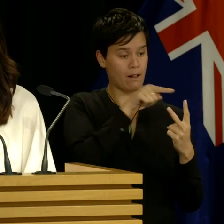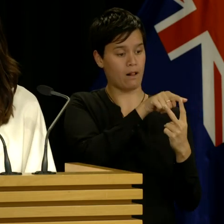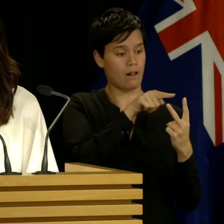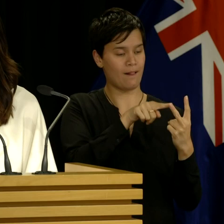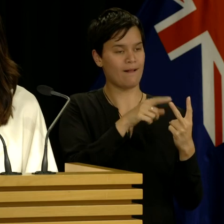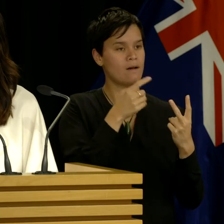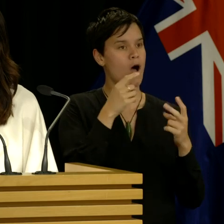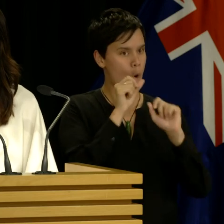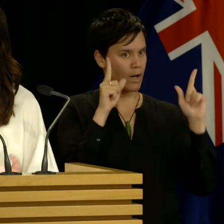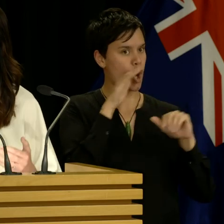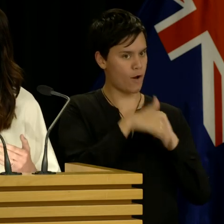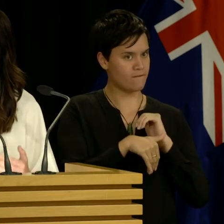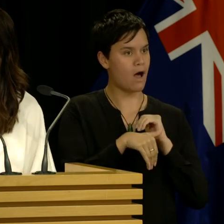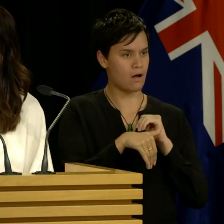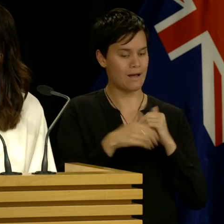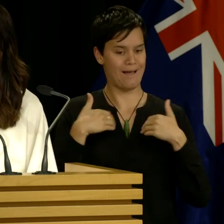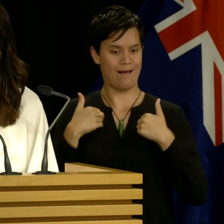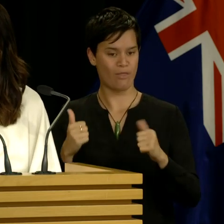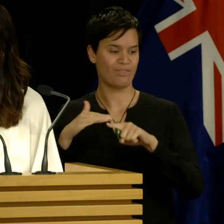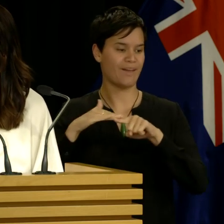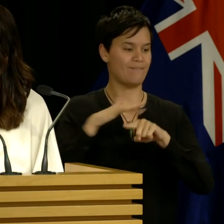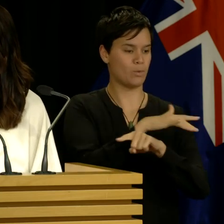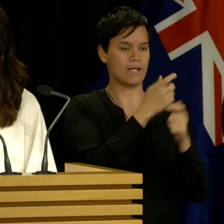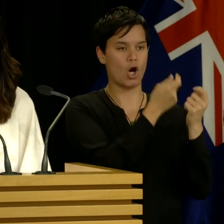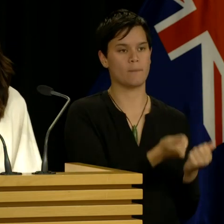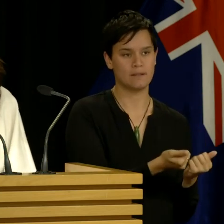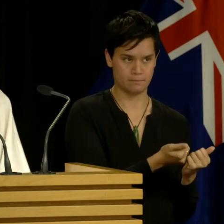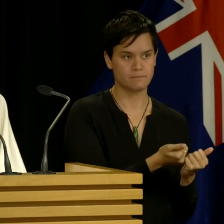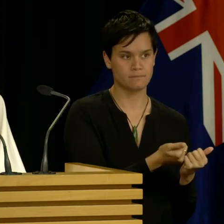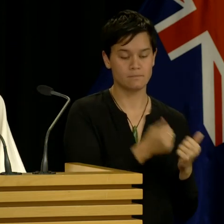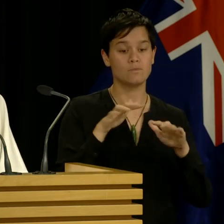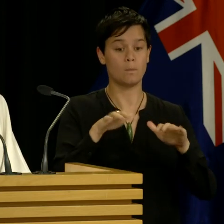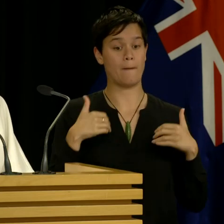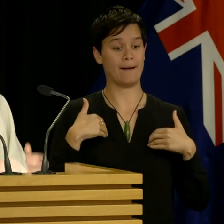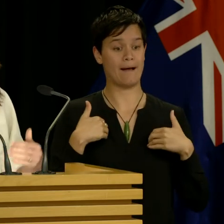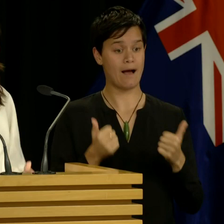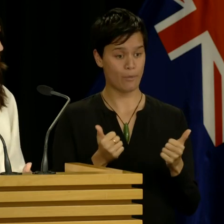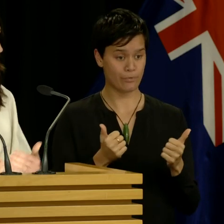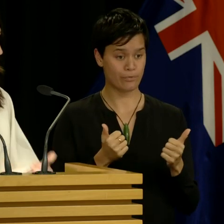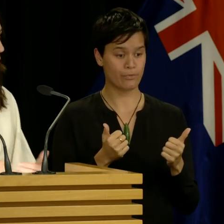very mindful of, that our ability to manage this from a public health